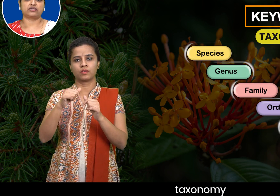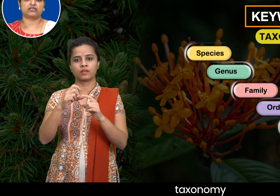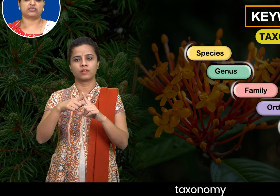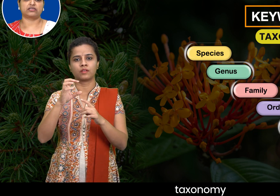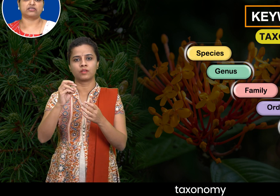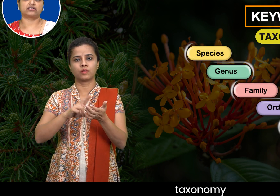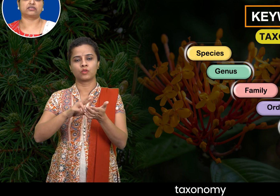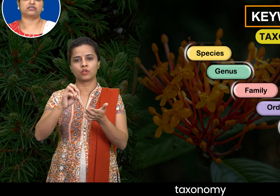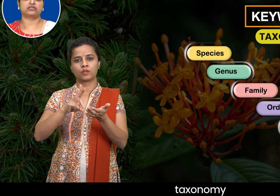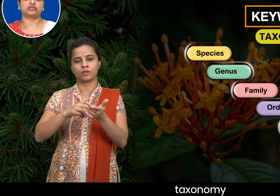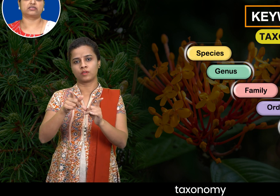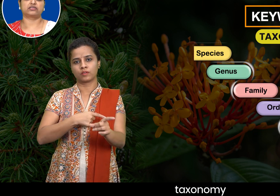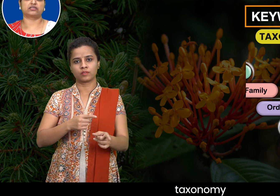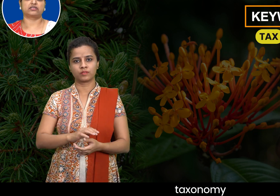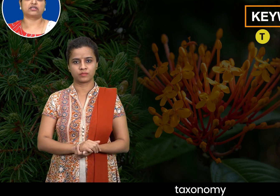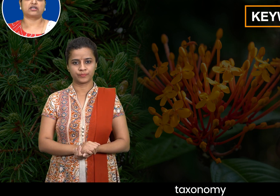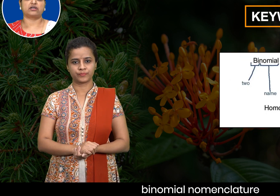Taxonomy,